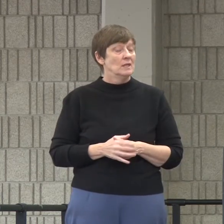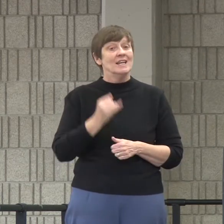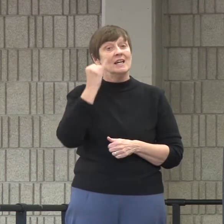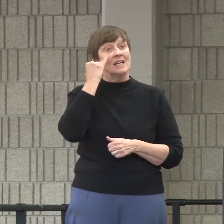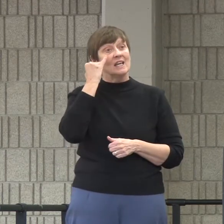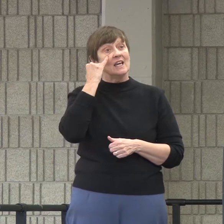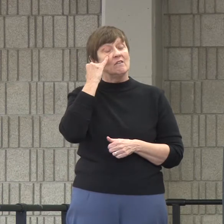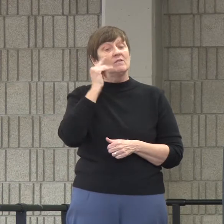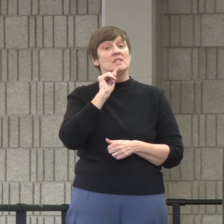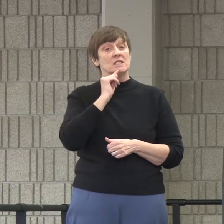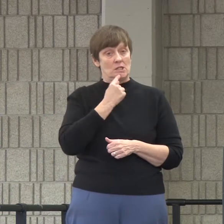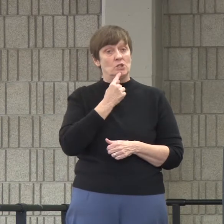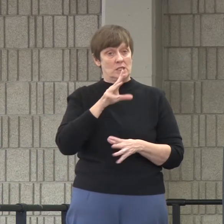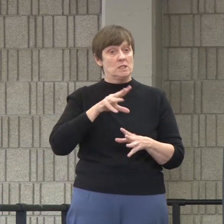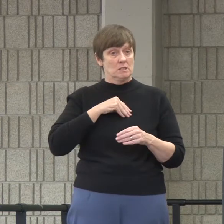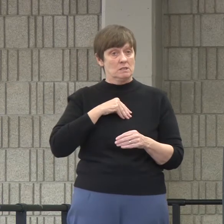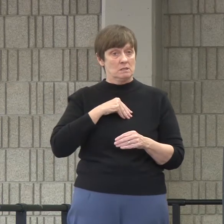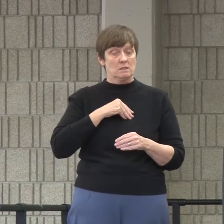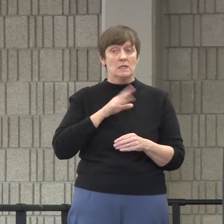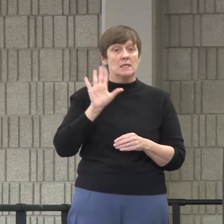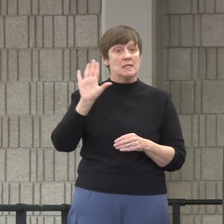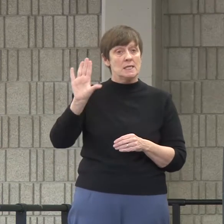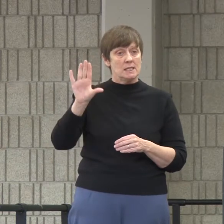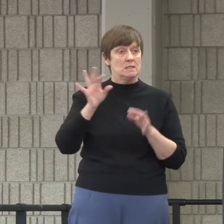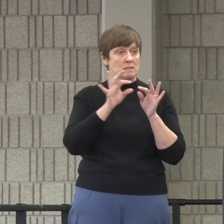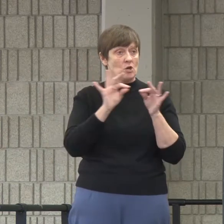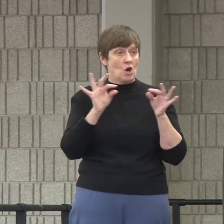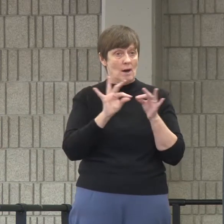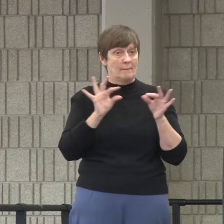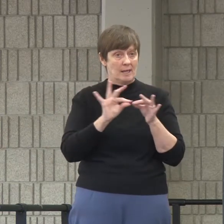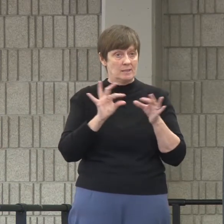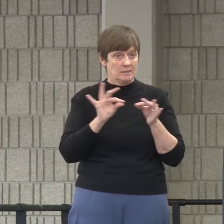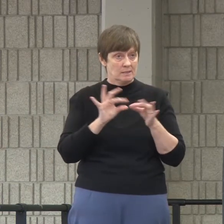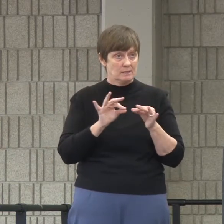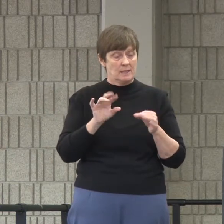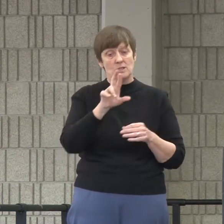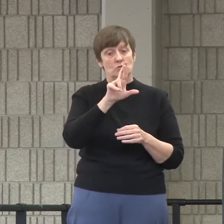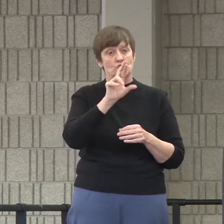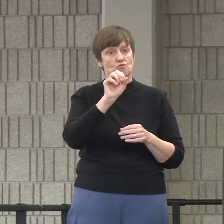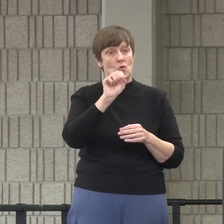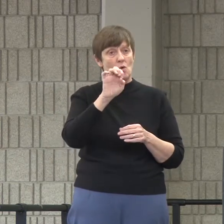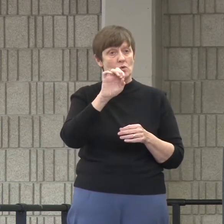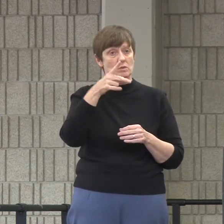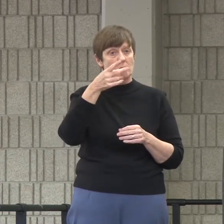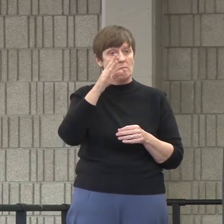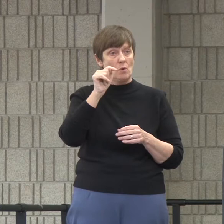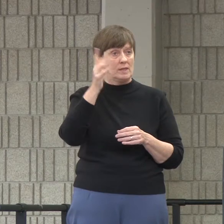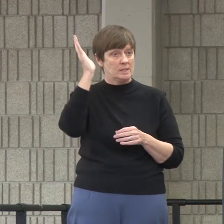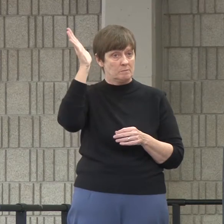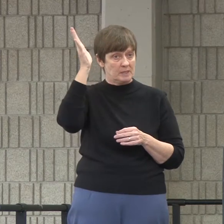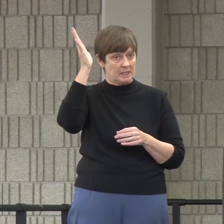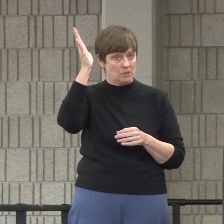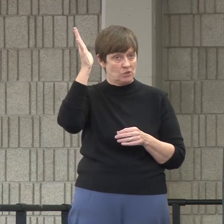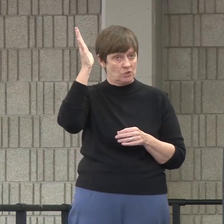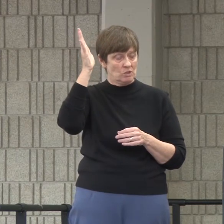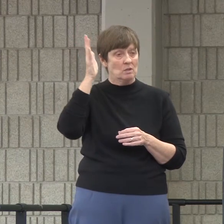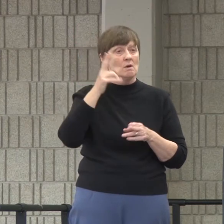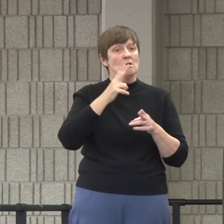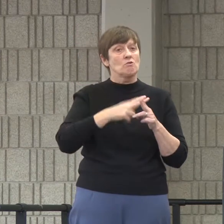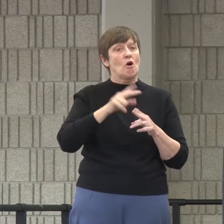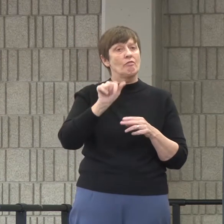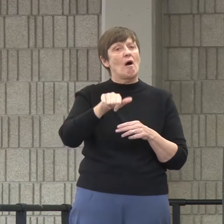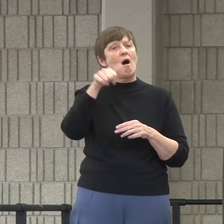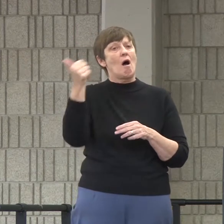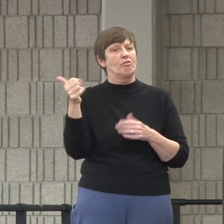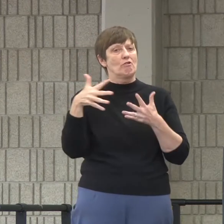If we take seriously Dr. King's comments in his Grosse Pointe speech called "The Other America,"